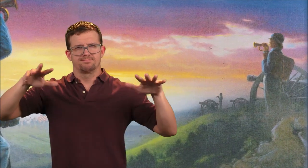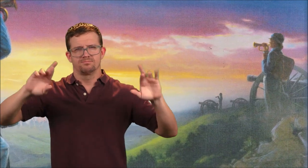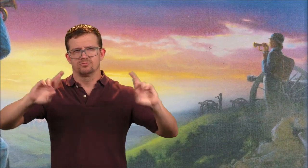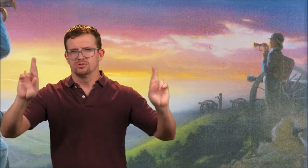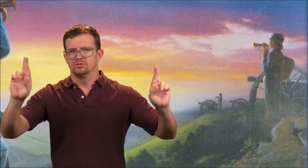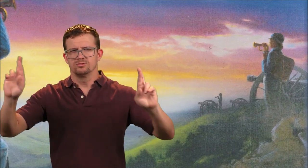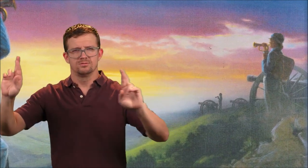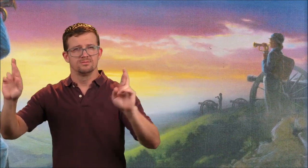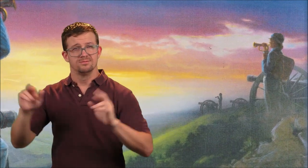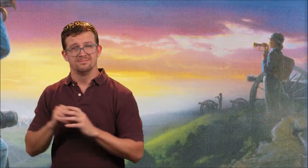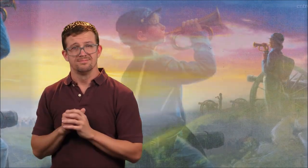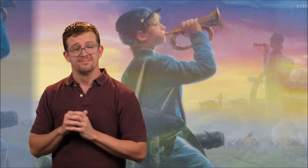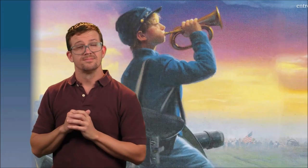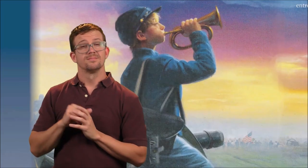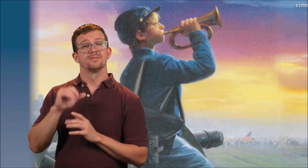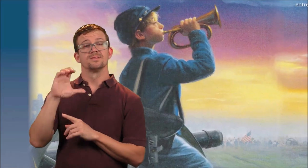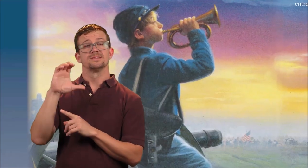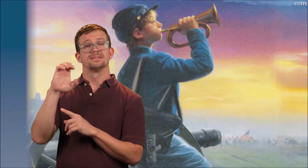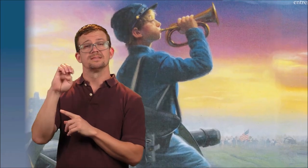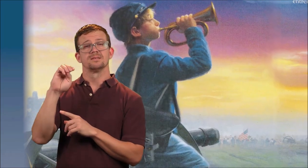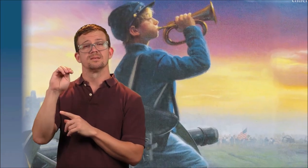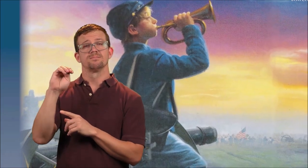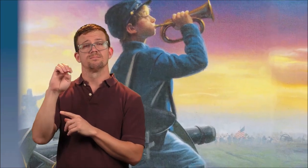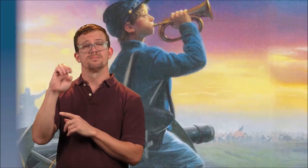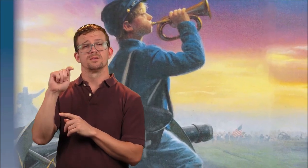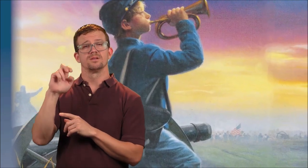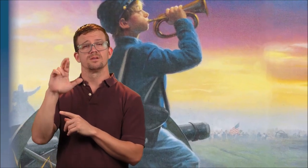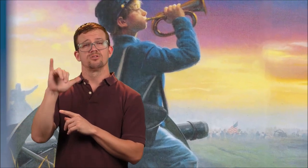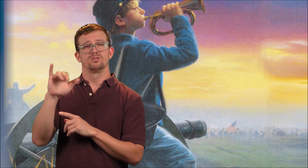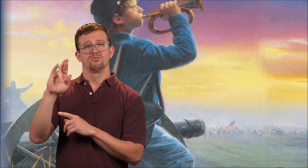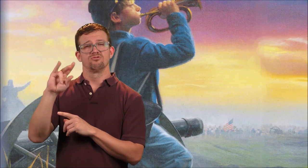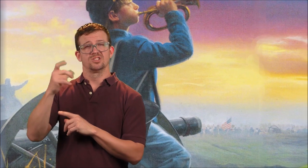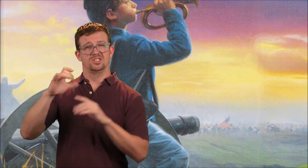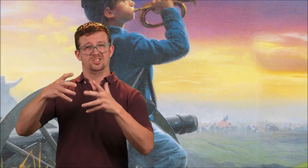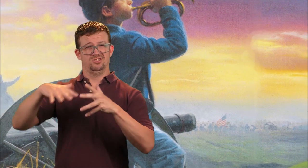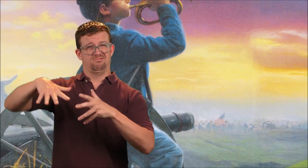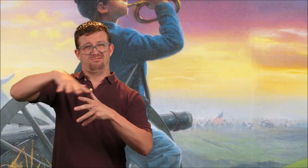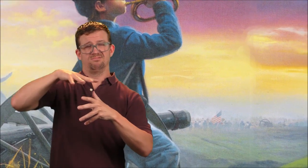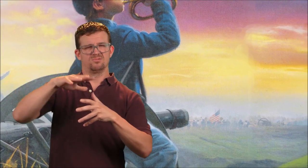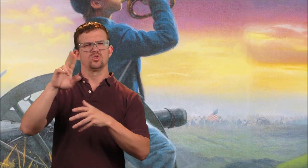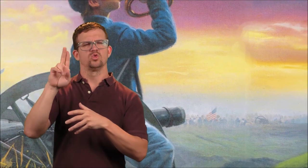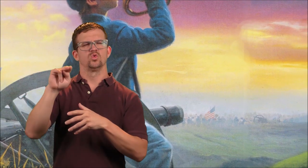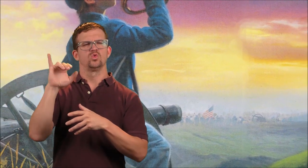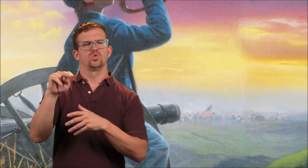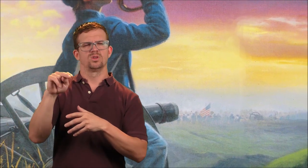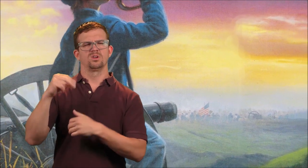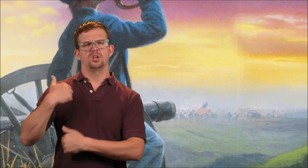There, concealed just below Cemetery Ridge, was the whole Union Army,